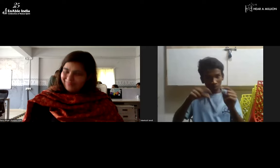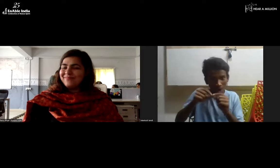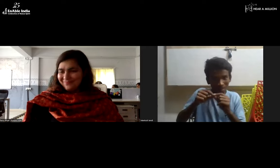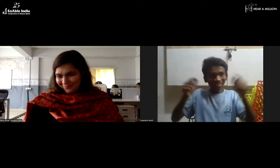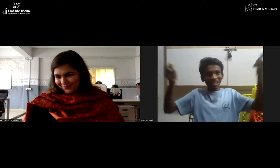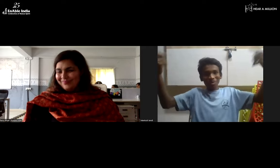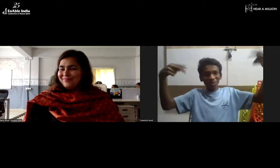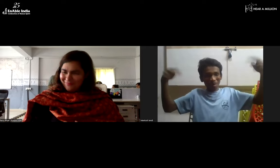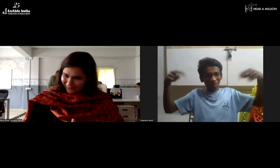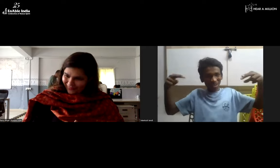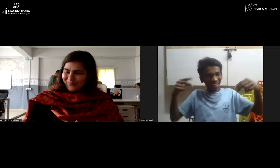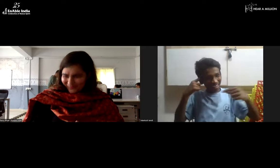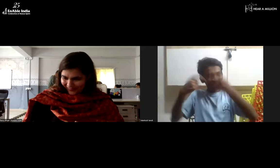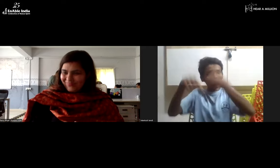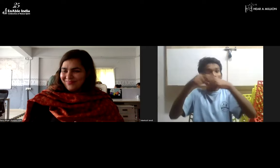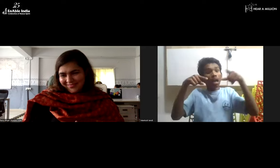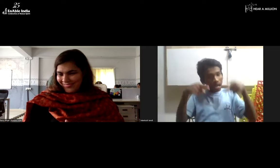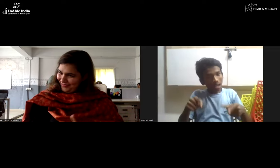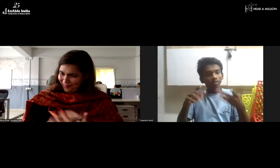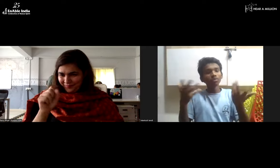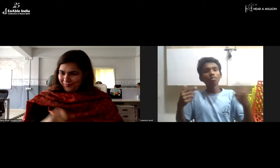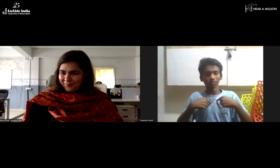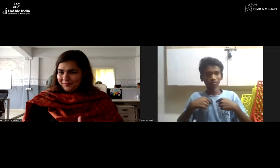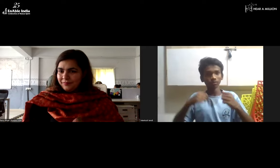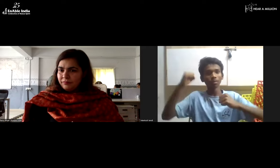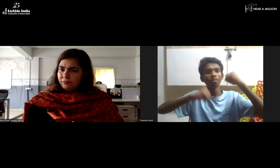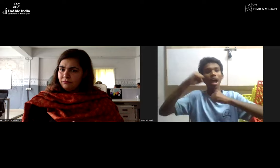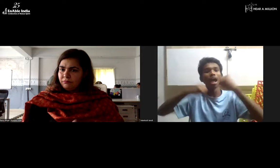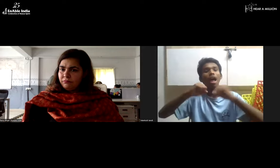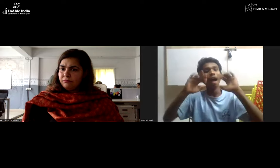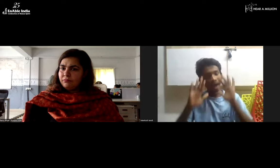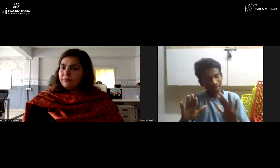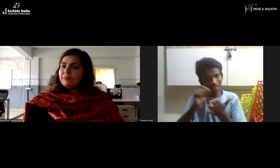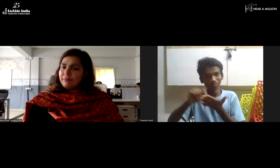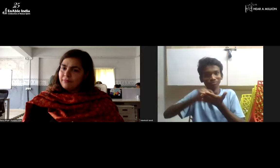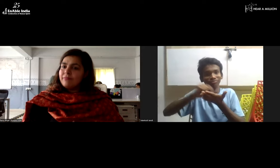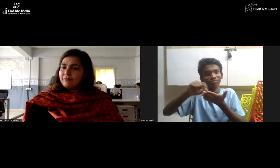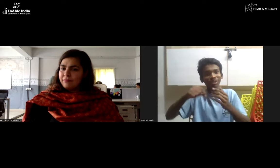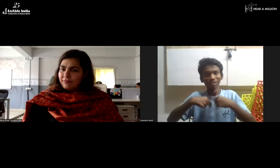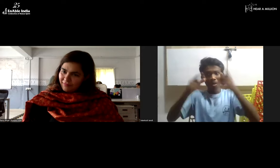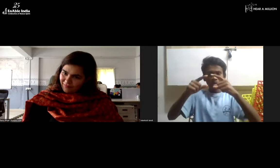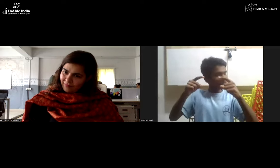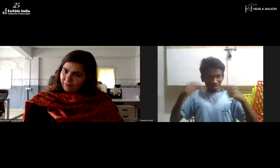Yeah, it's maths. Oh, are you sure? Is it maths? Yes, yes.